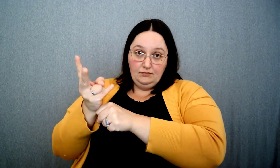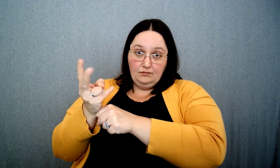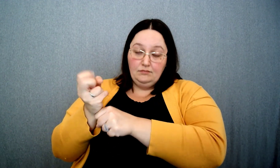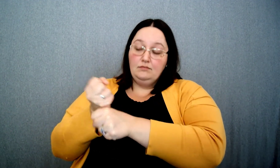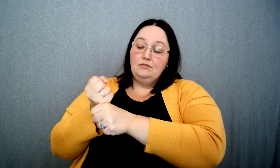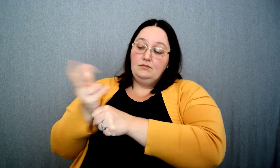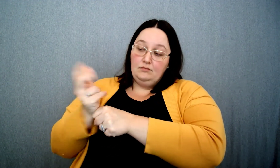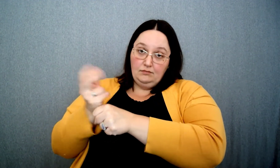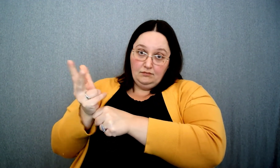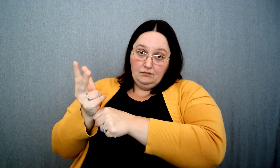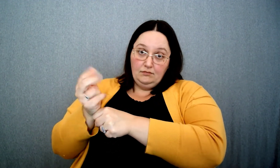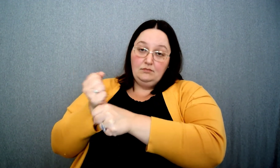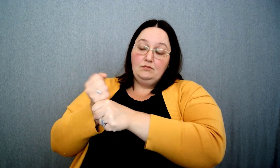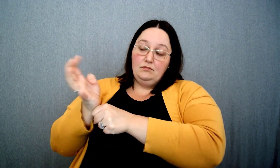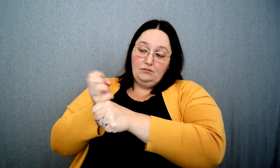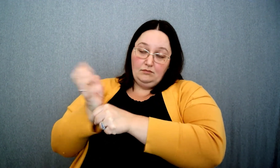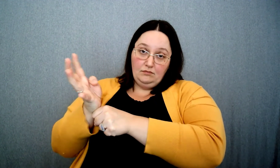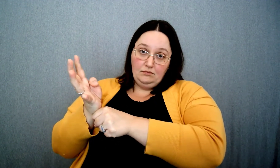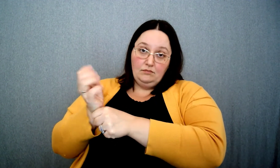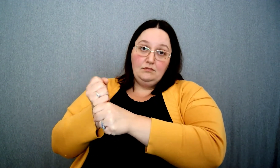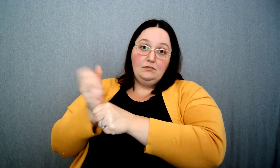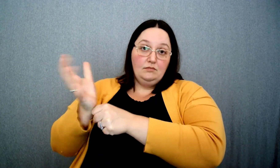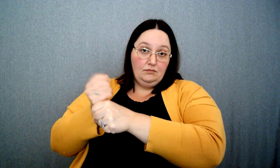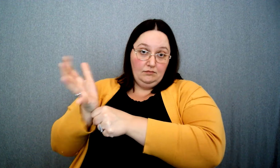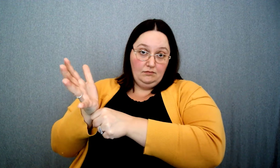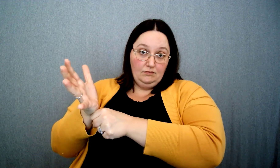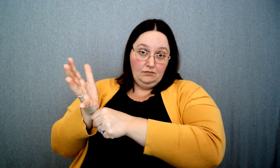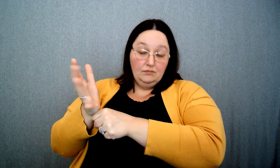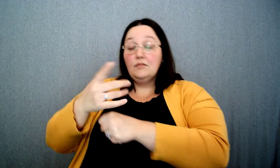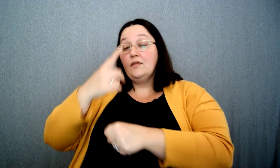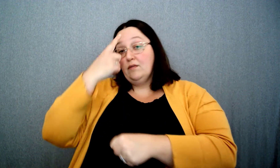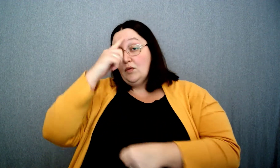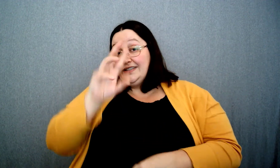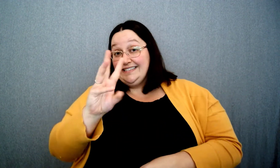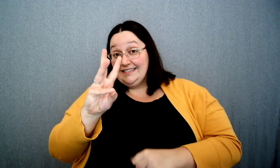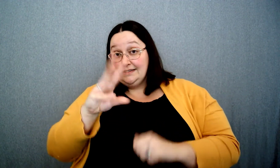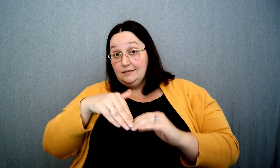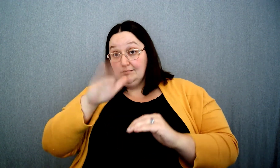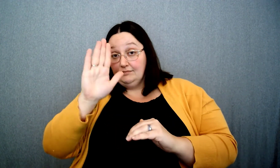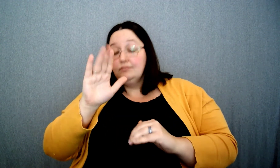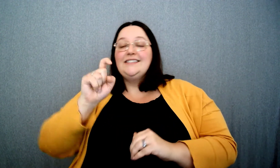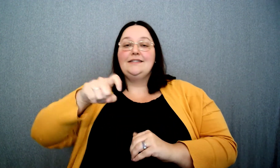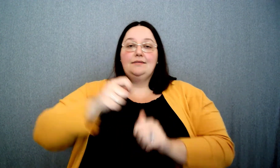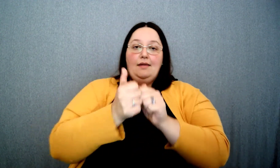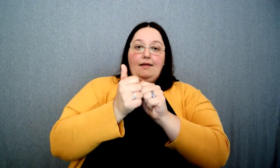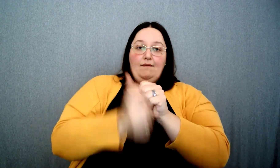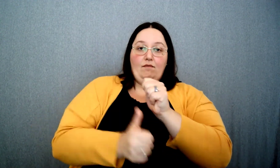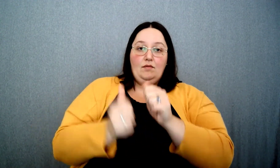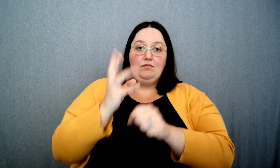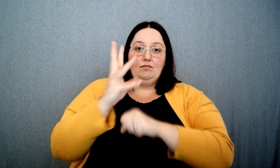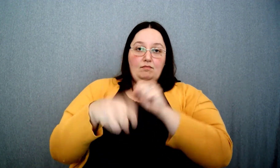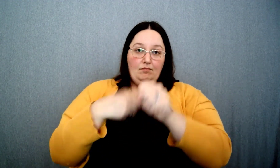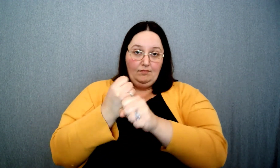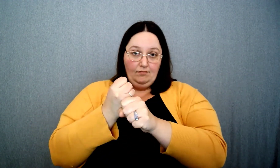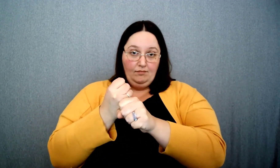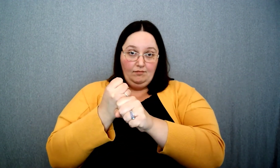Every 5 years is the limit. After 5, for every 6 years, and so on, you will